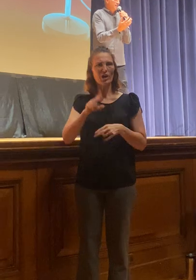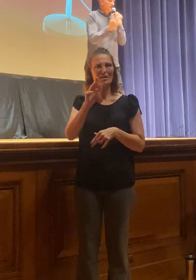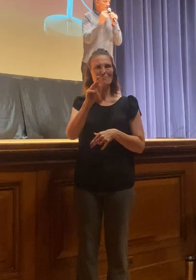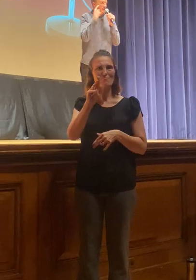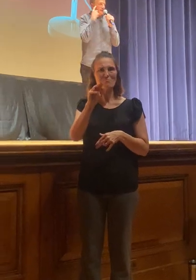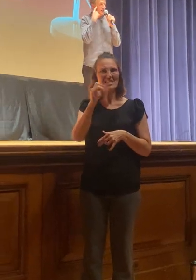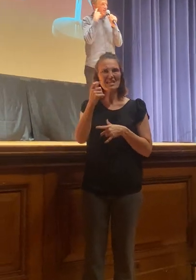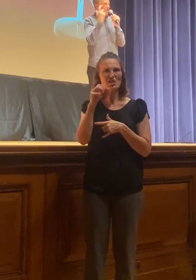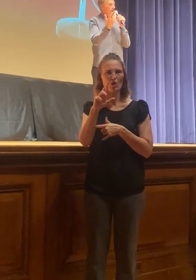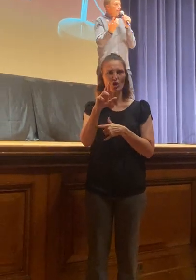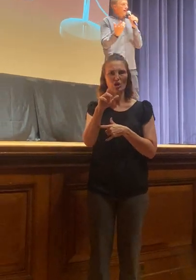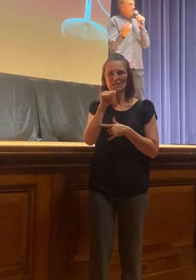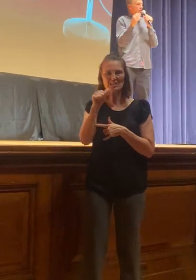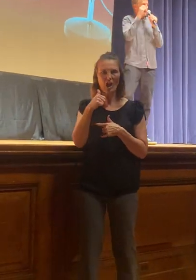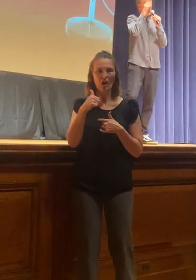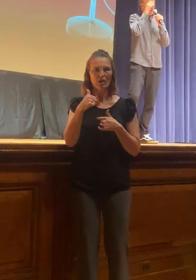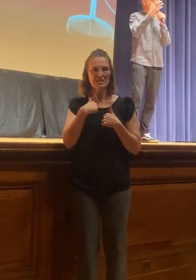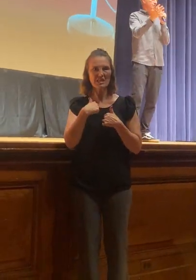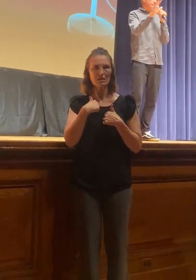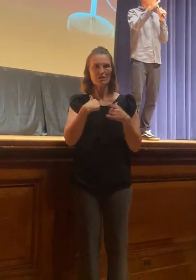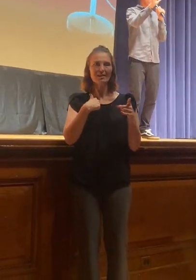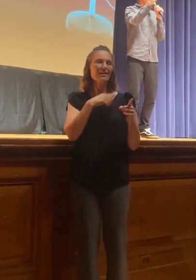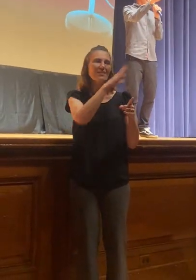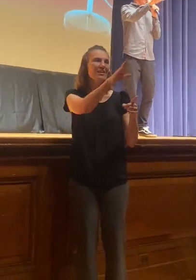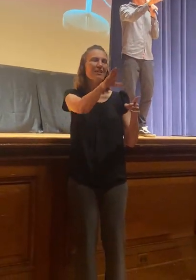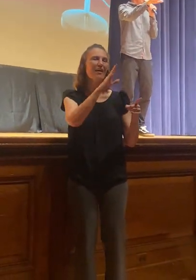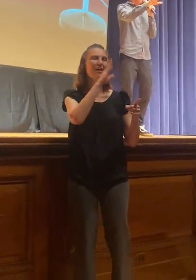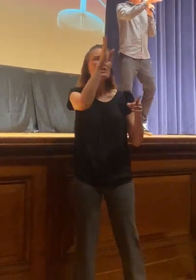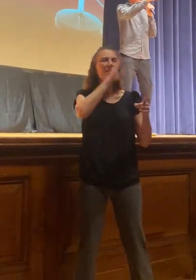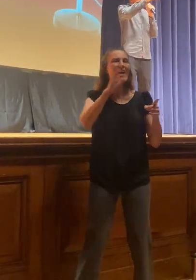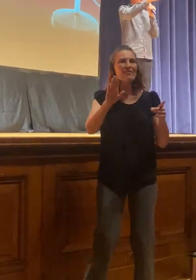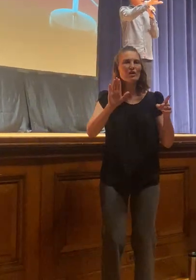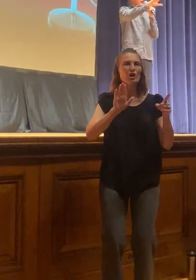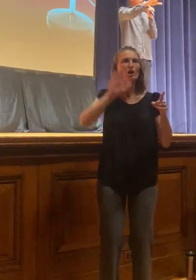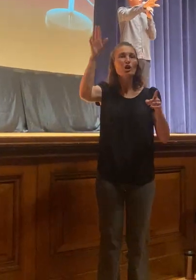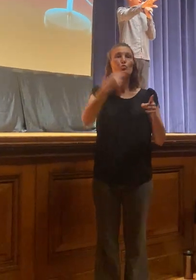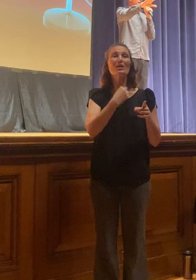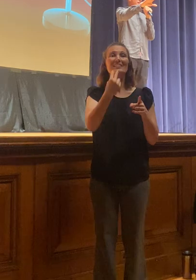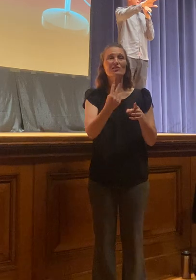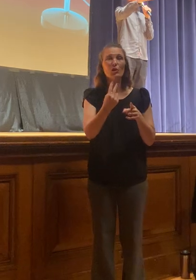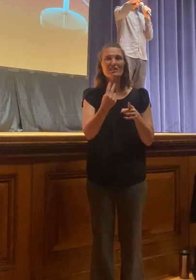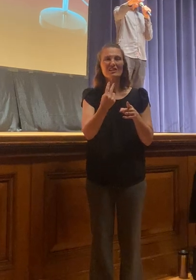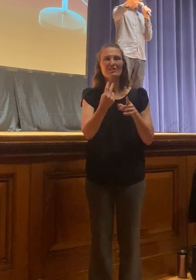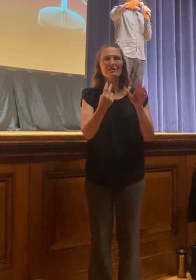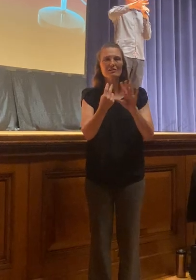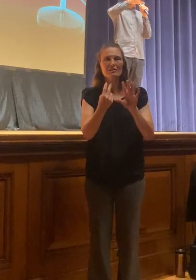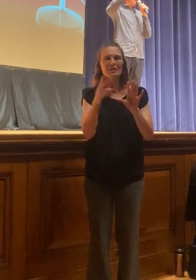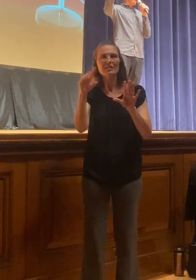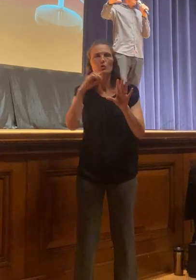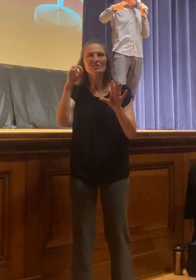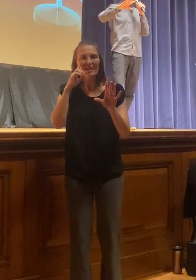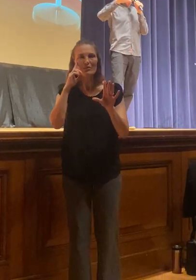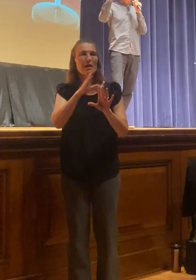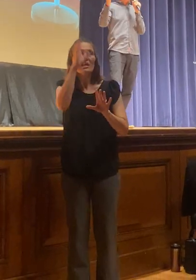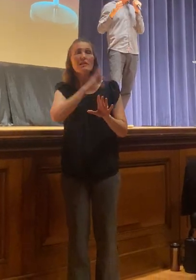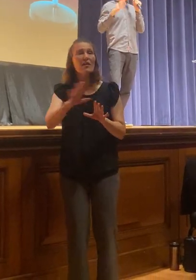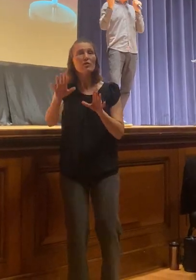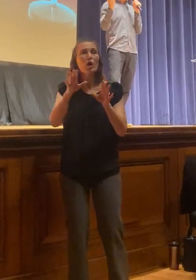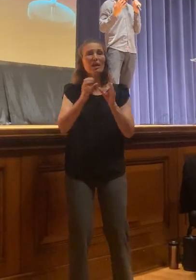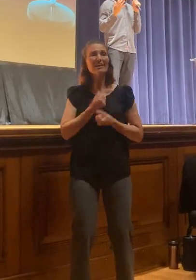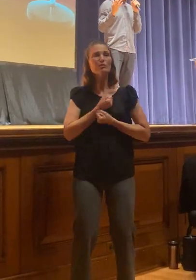And, he never really raised a voice, like, duh, okay, he never really told, he never discussed it with anyone, he didn't, he